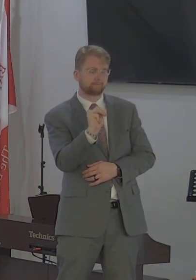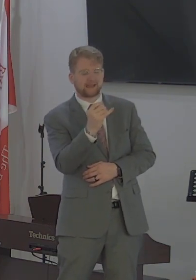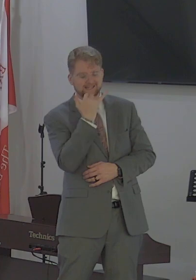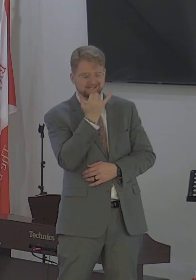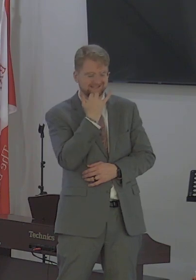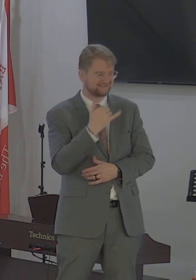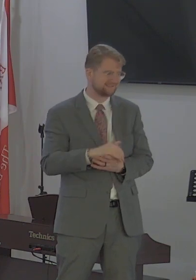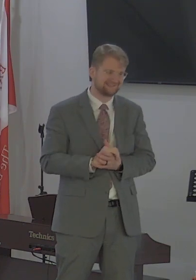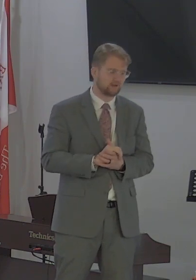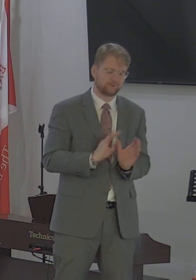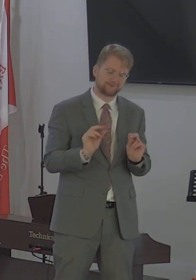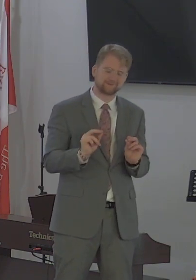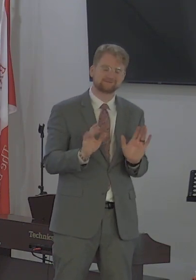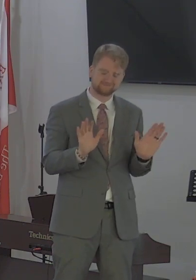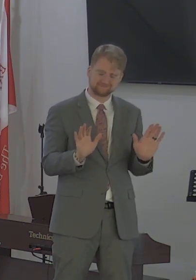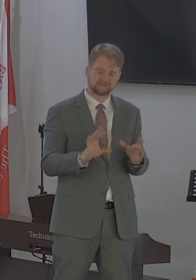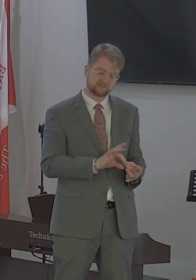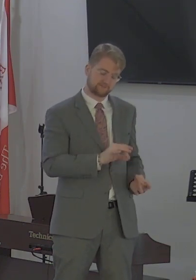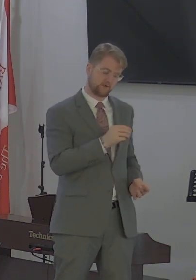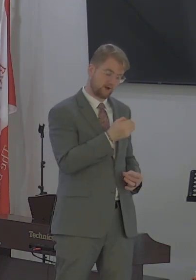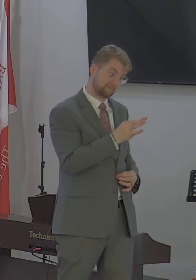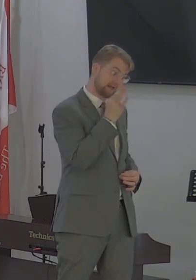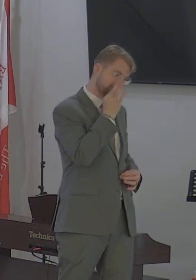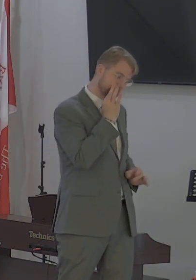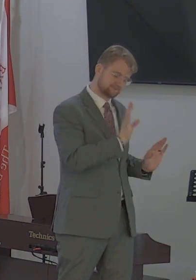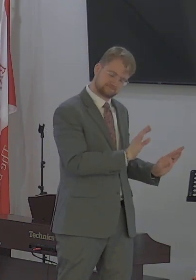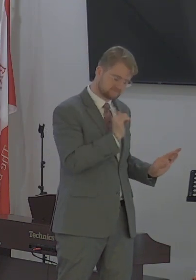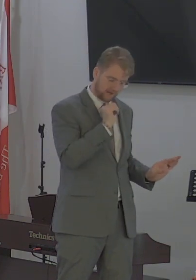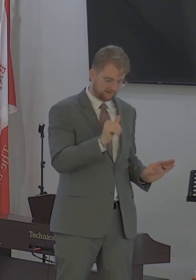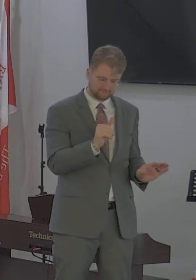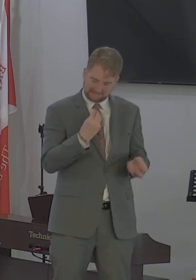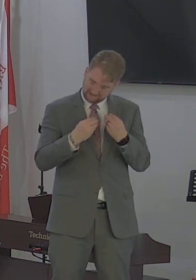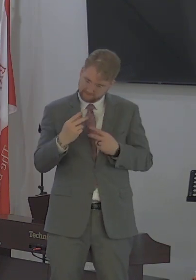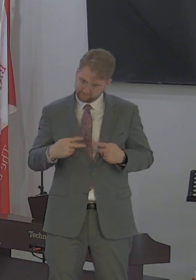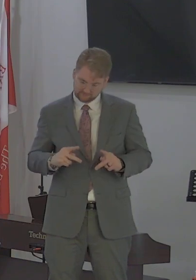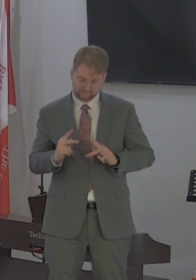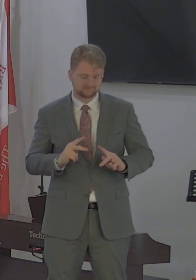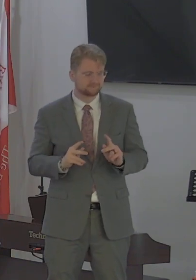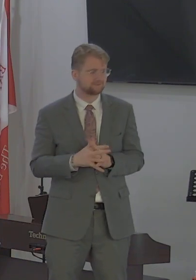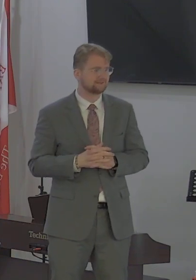I don't keep my jokes to myself. Three of them.